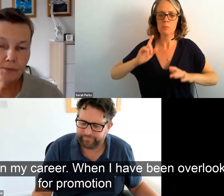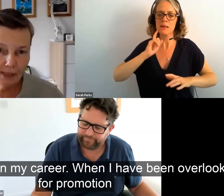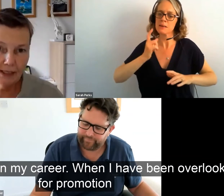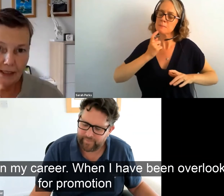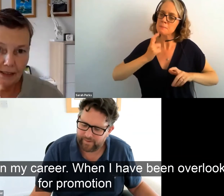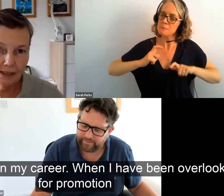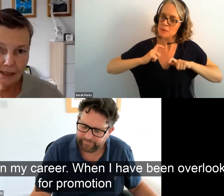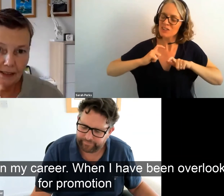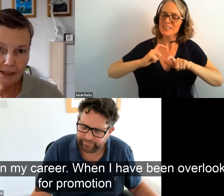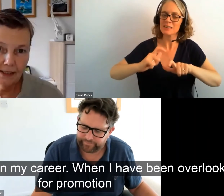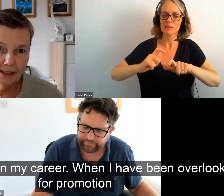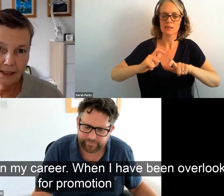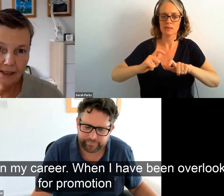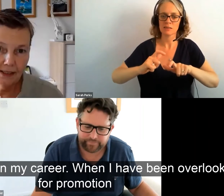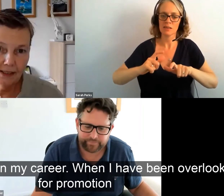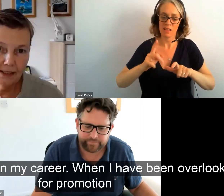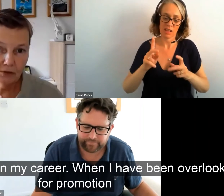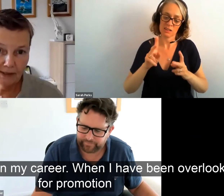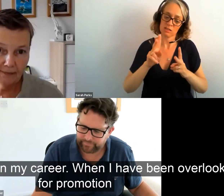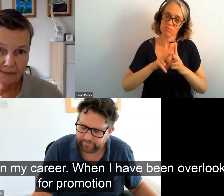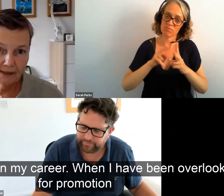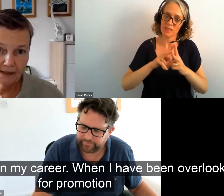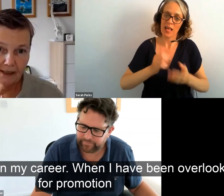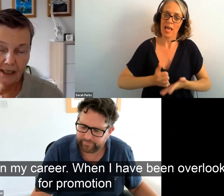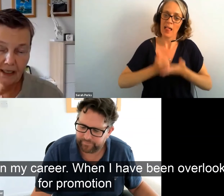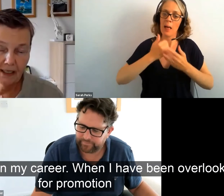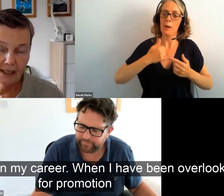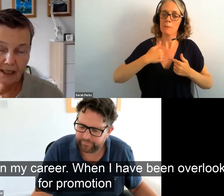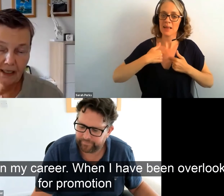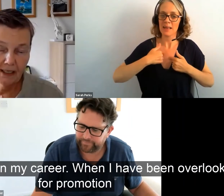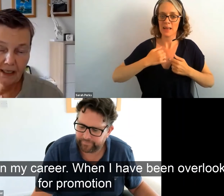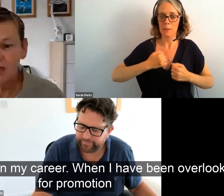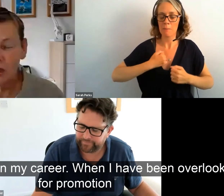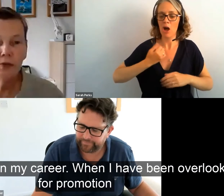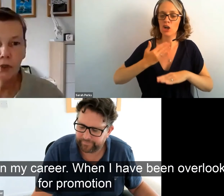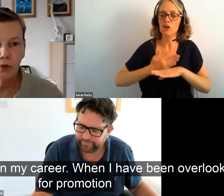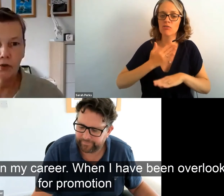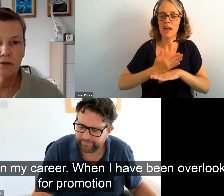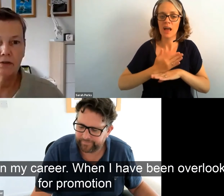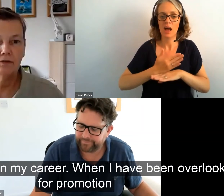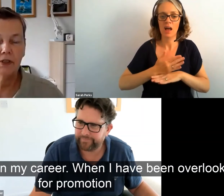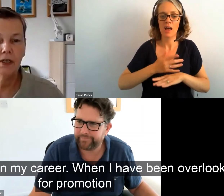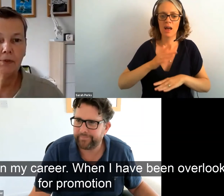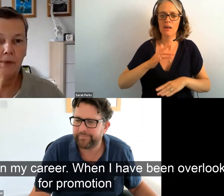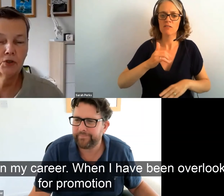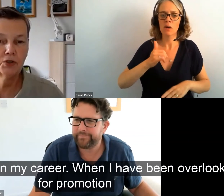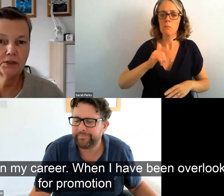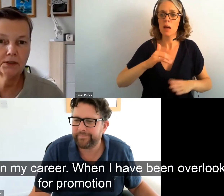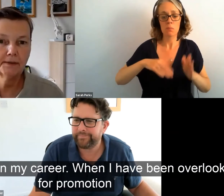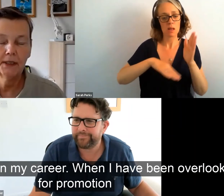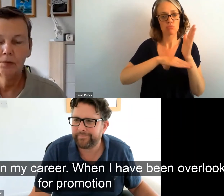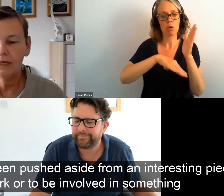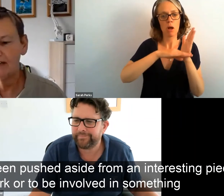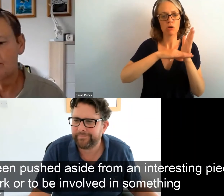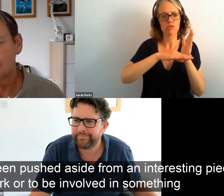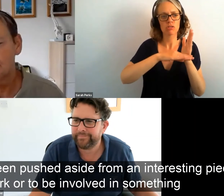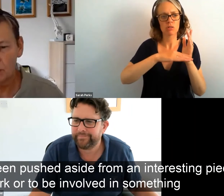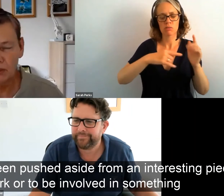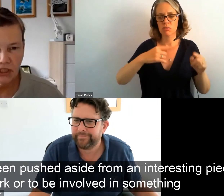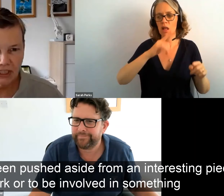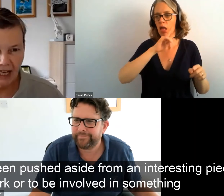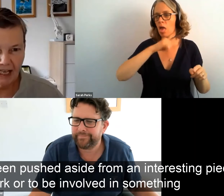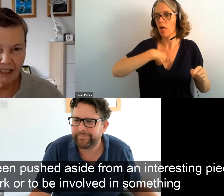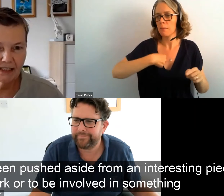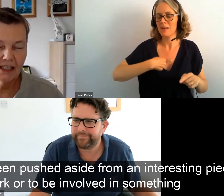helped me in my career. When I've been overlooked for a promotion, when I've